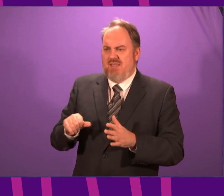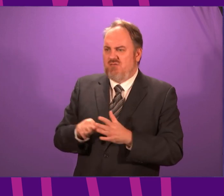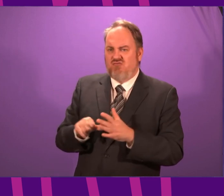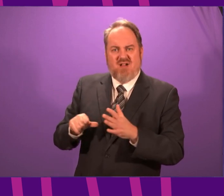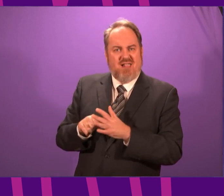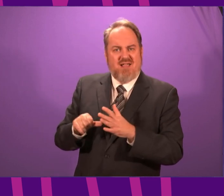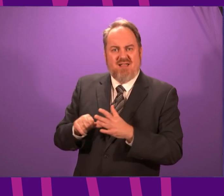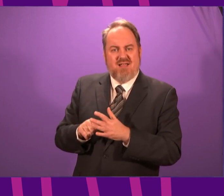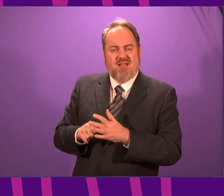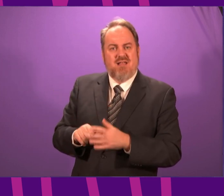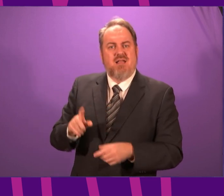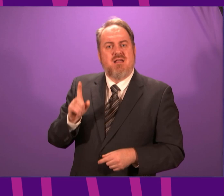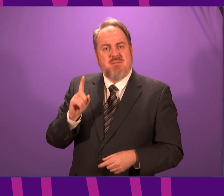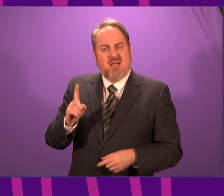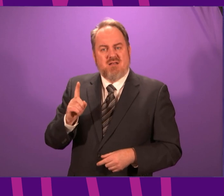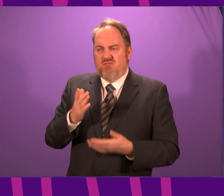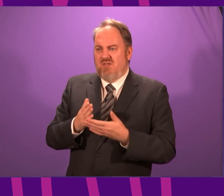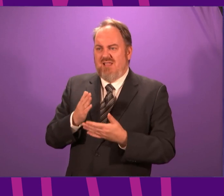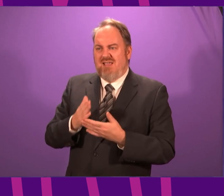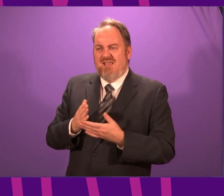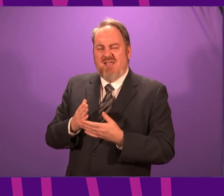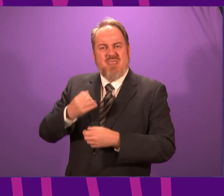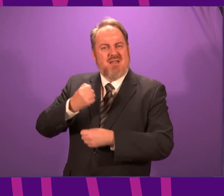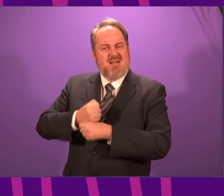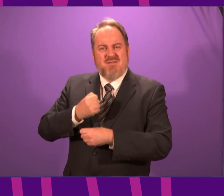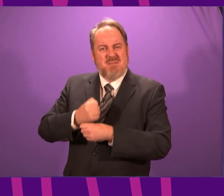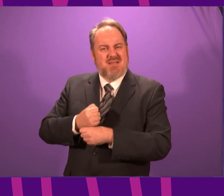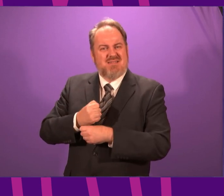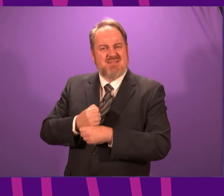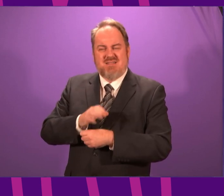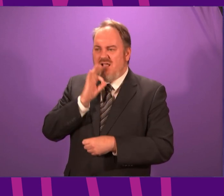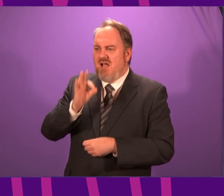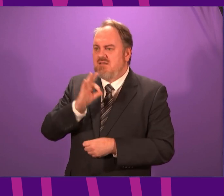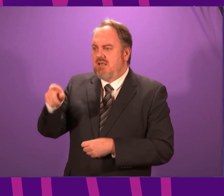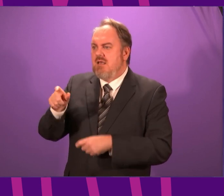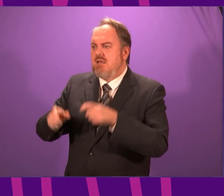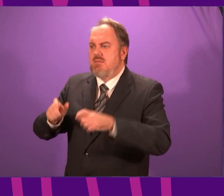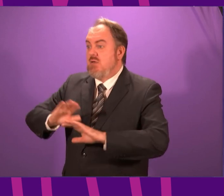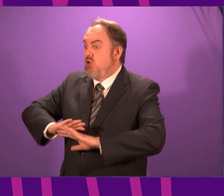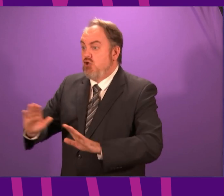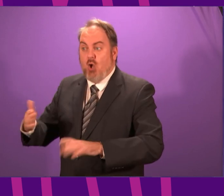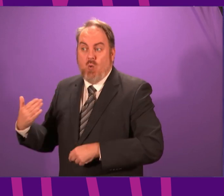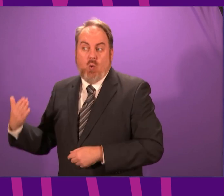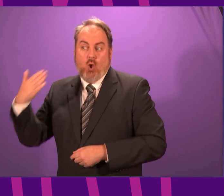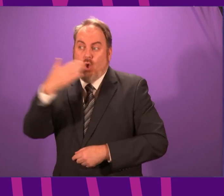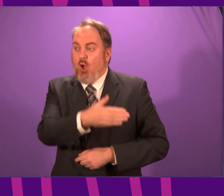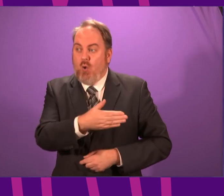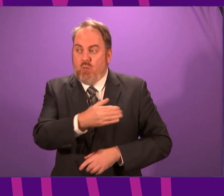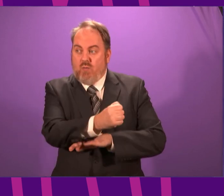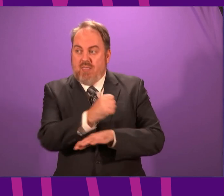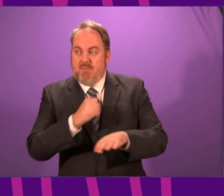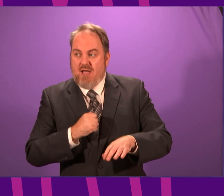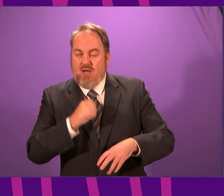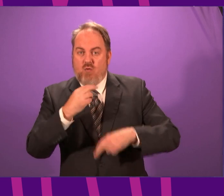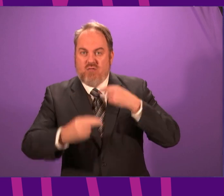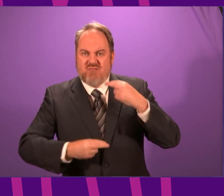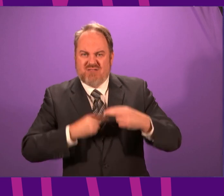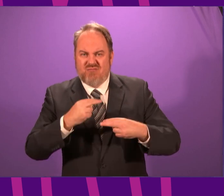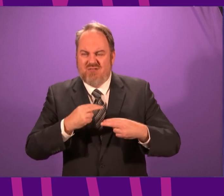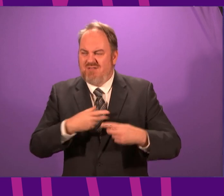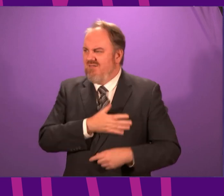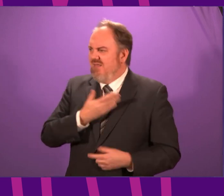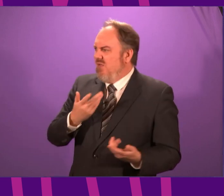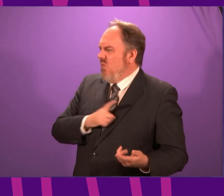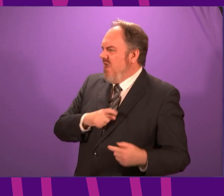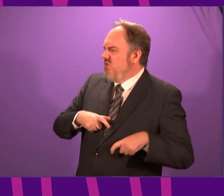overwhelming mood music from government to ask customers to stay away. We need to speak to the Scottish Wholesalers Association. They'll